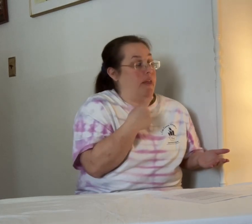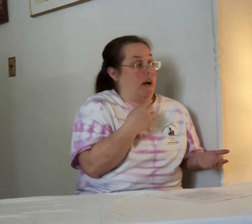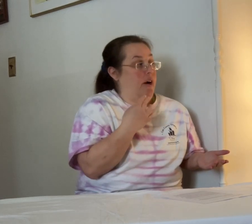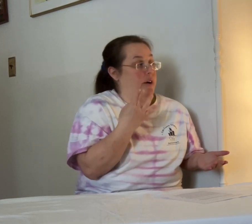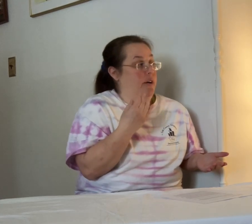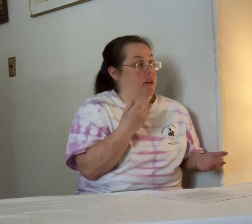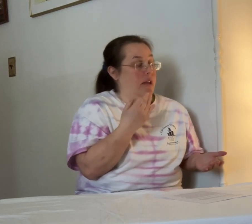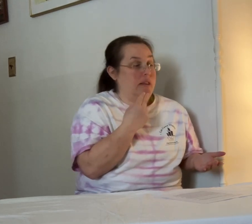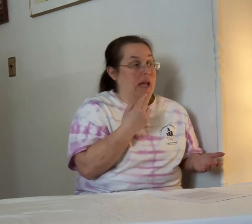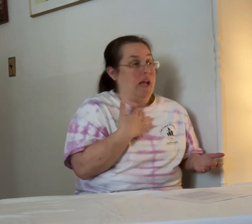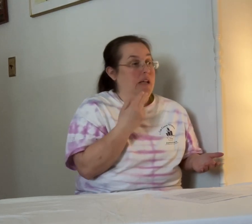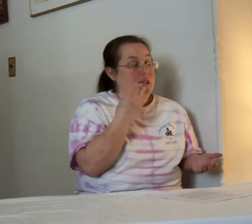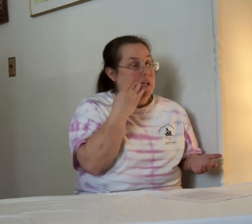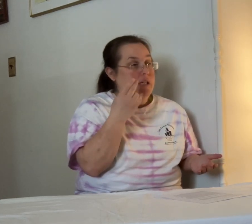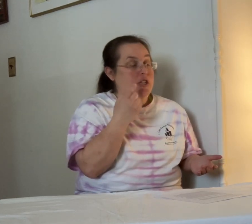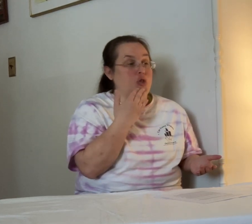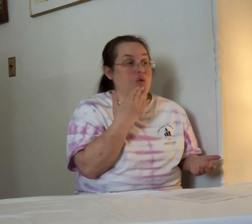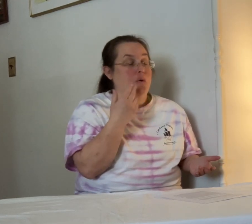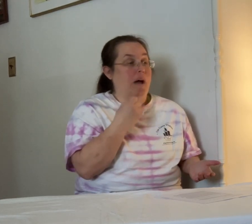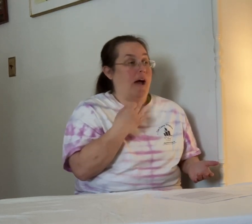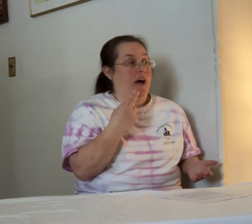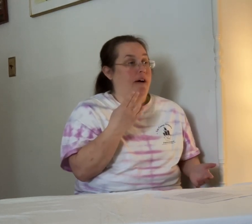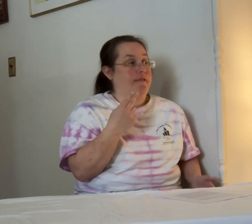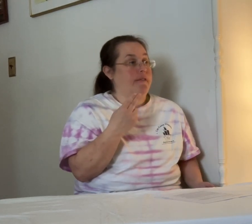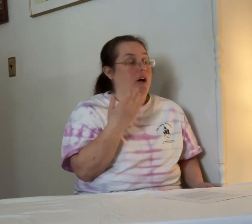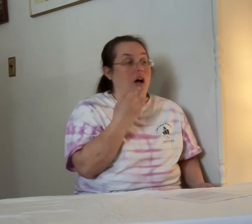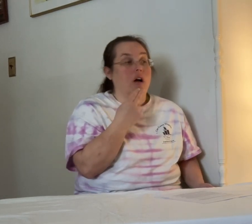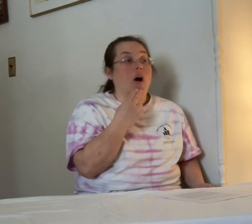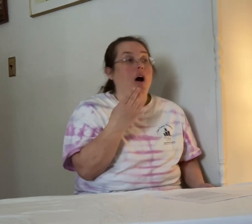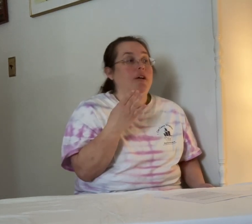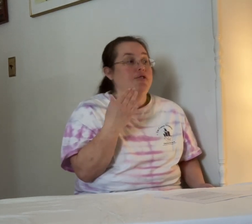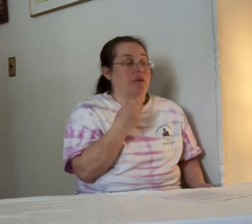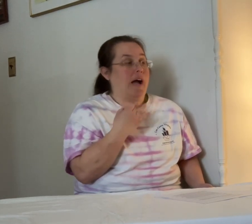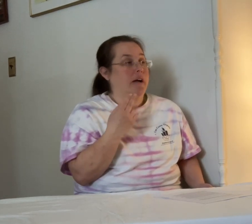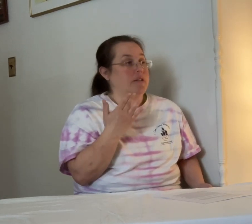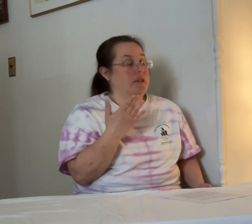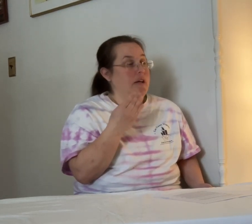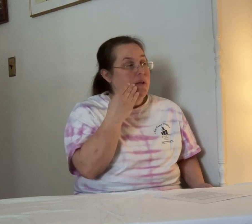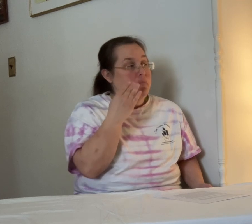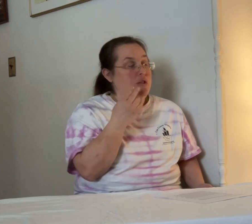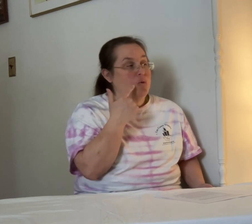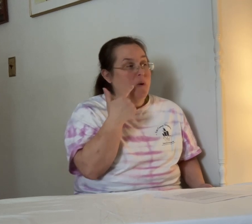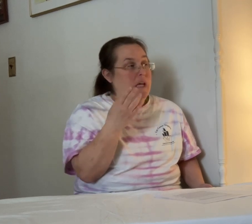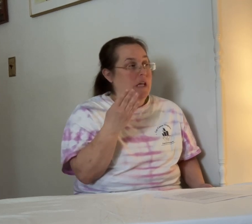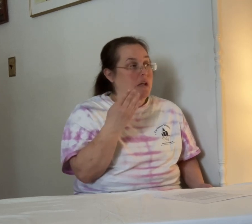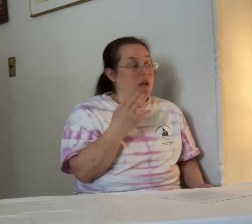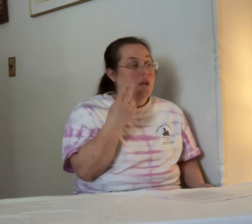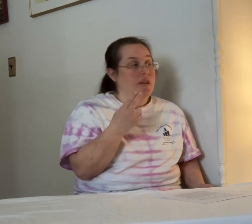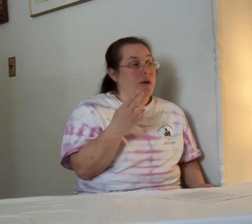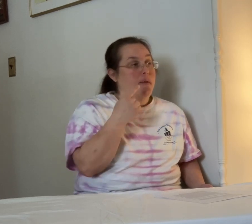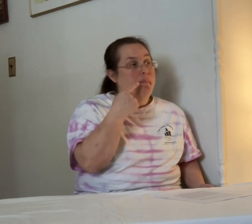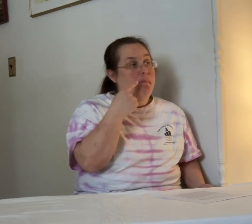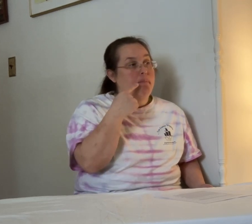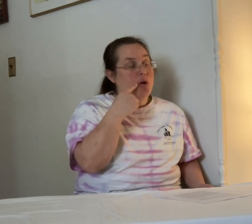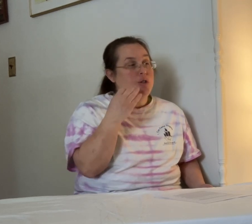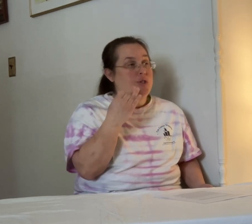there. They need to have a contract between the